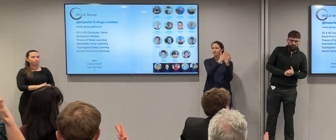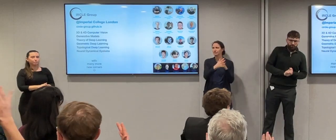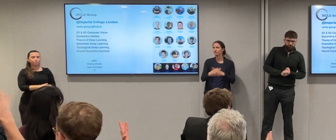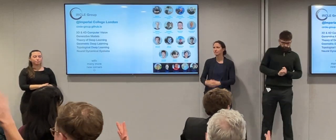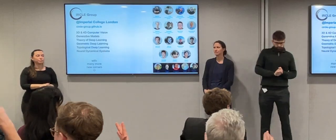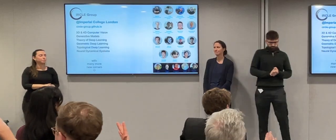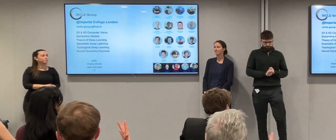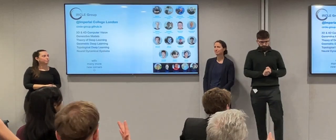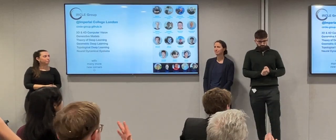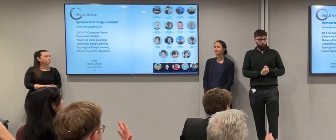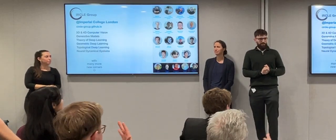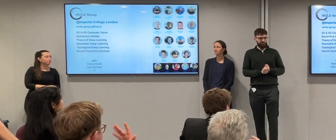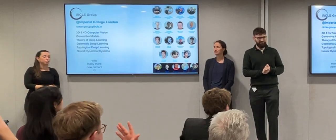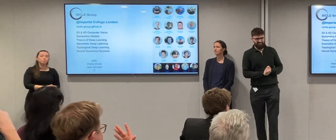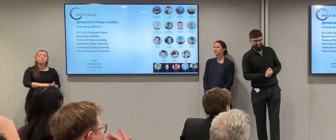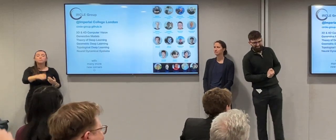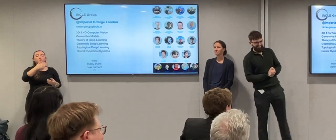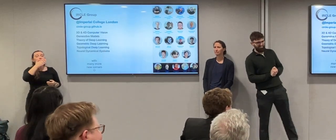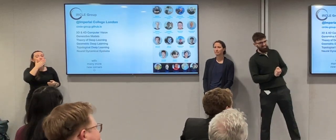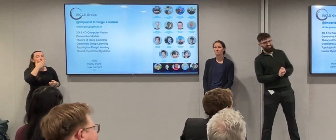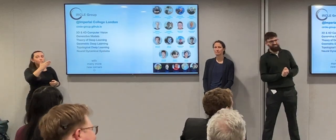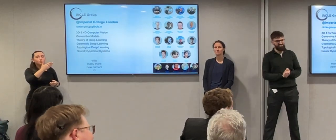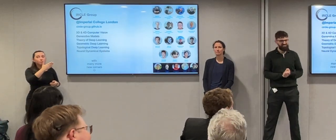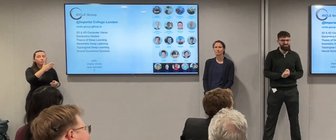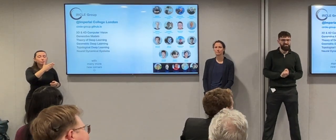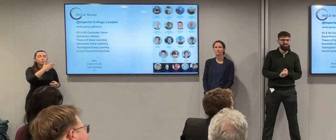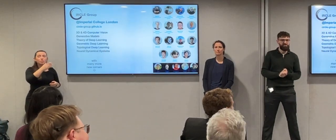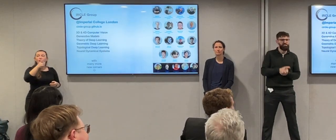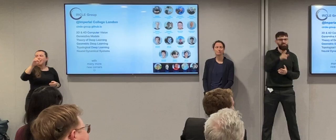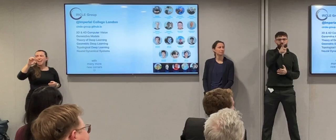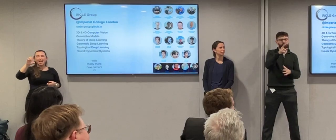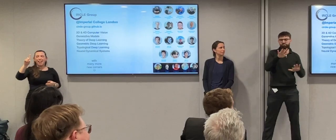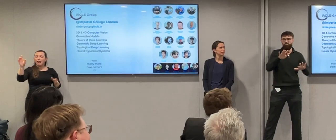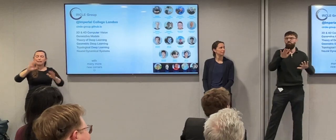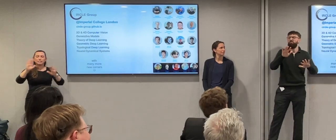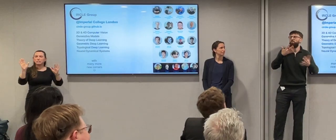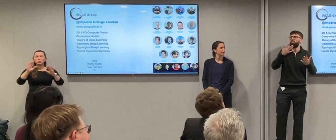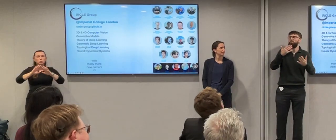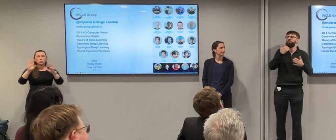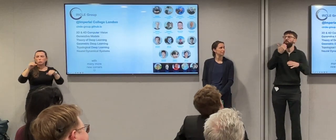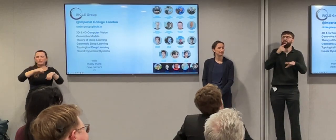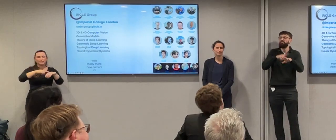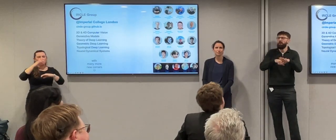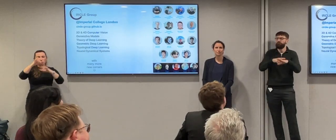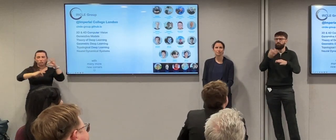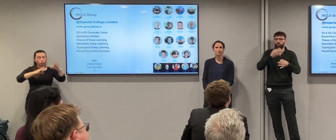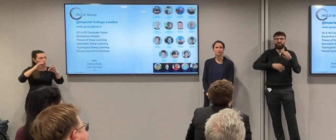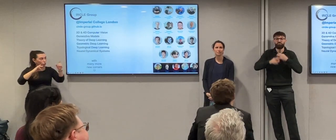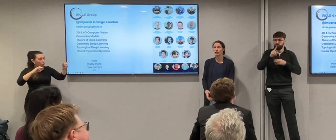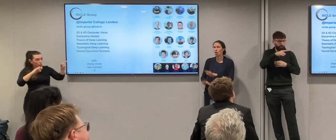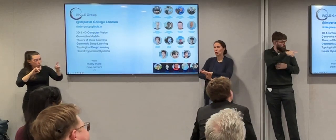Thank you for the presentation. Due to the And if we have time for questions, I'm really sorry. But sorry. Are